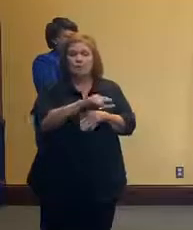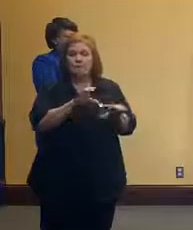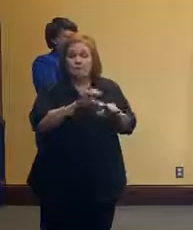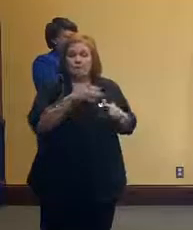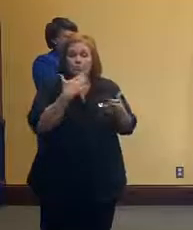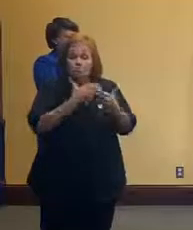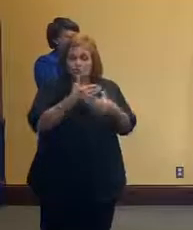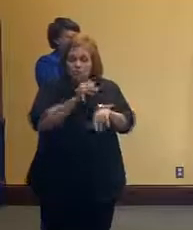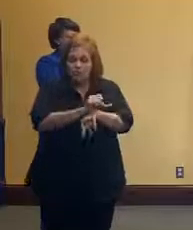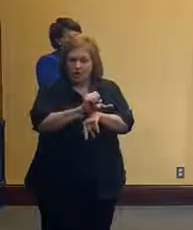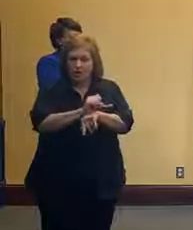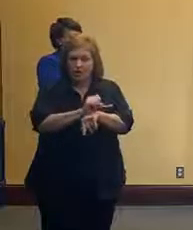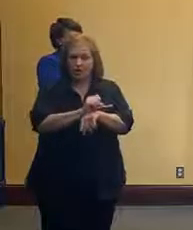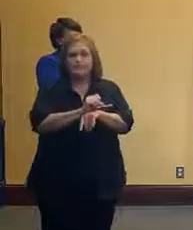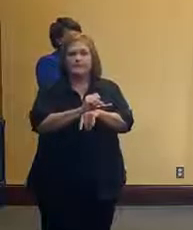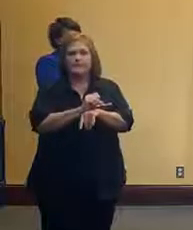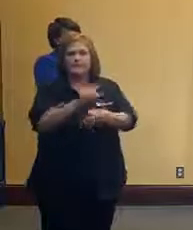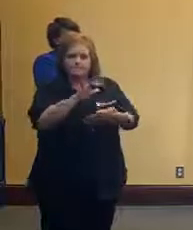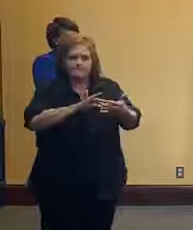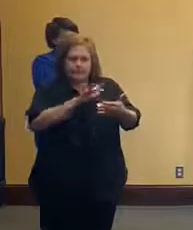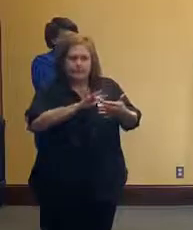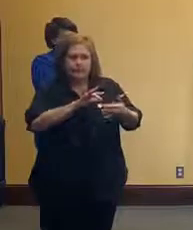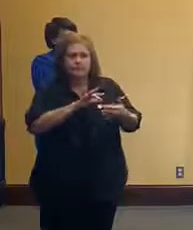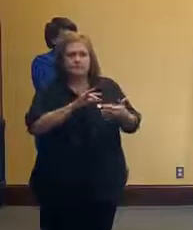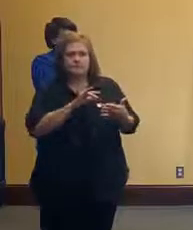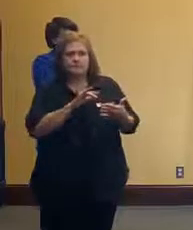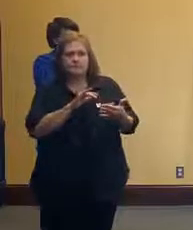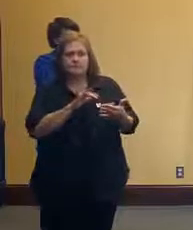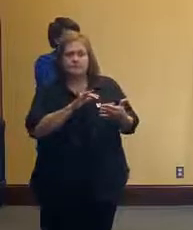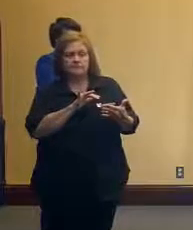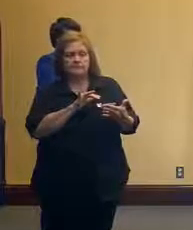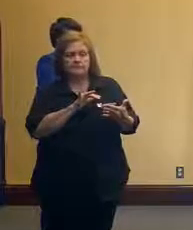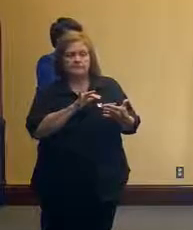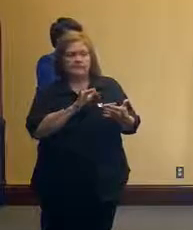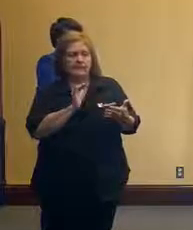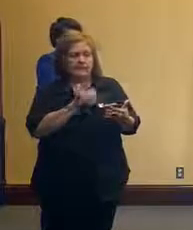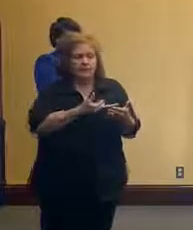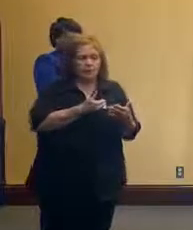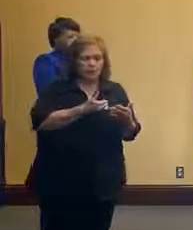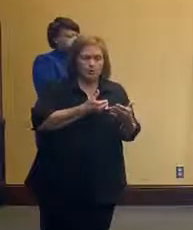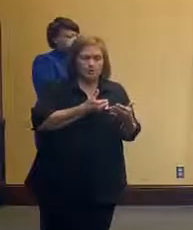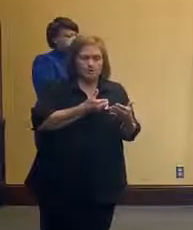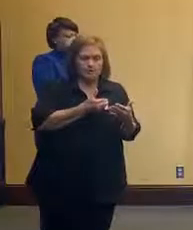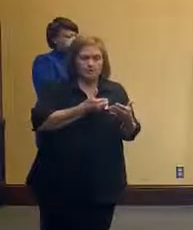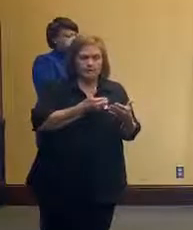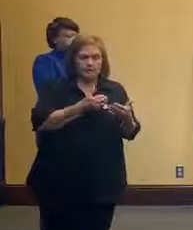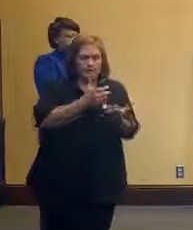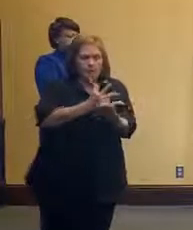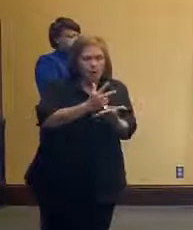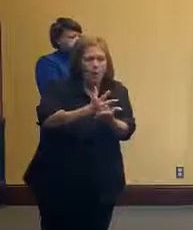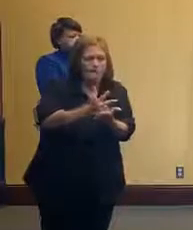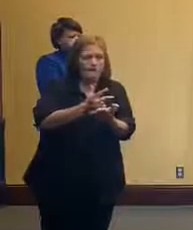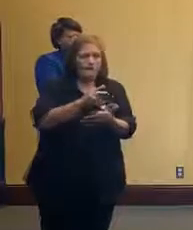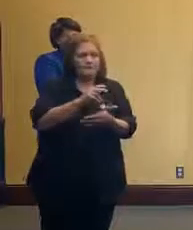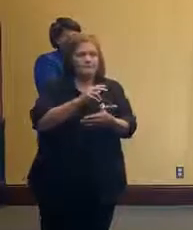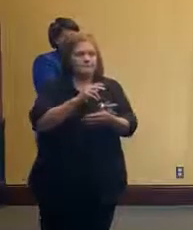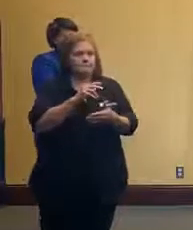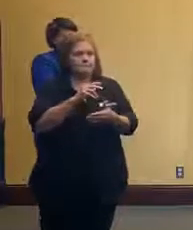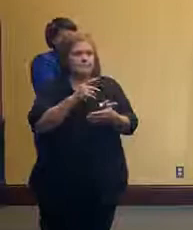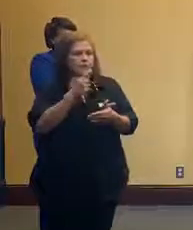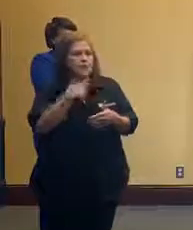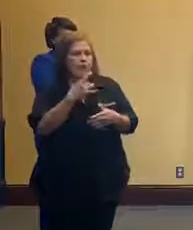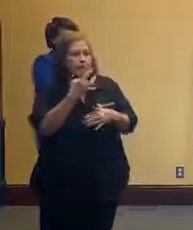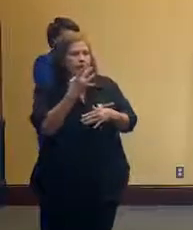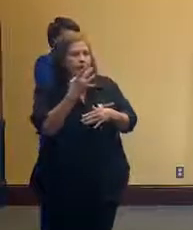job providing some analysis on our enforcement measures. So you look at our parking enforcement measures, you look at our red light